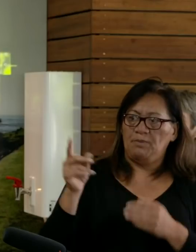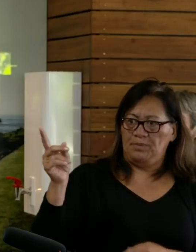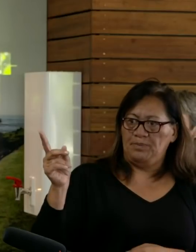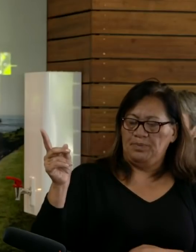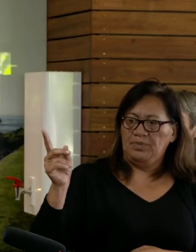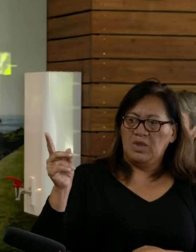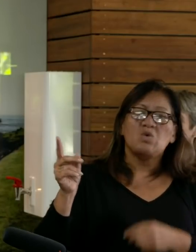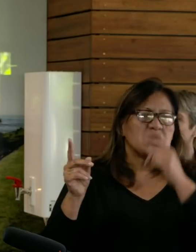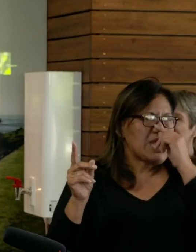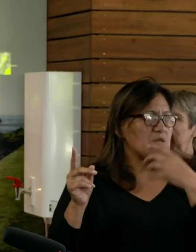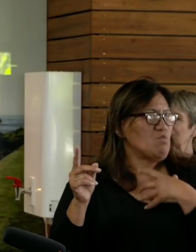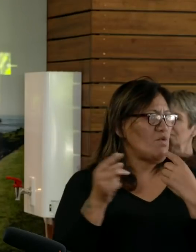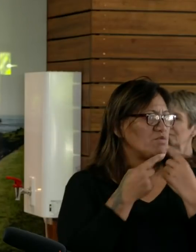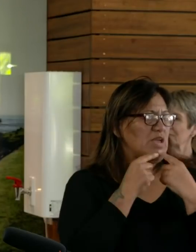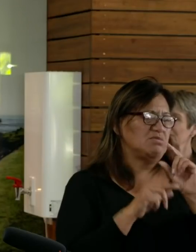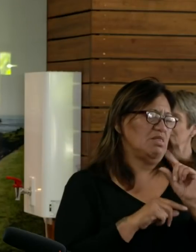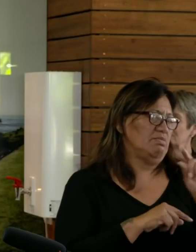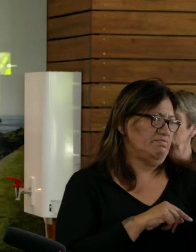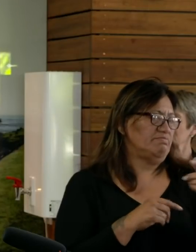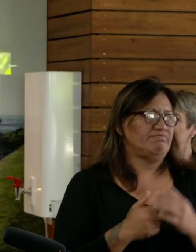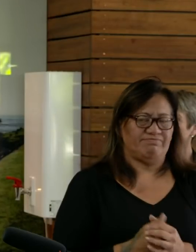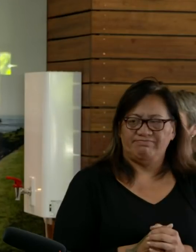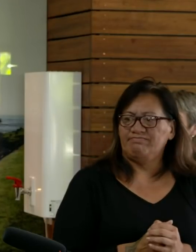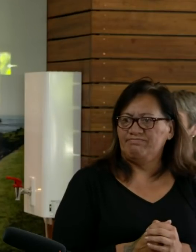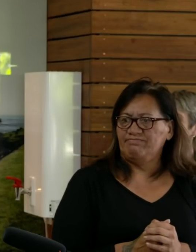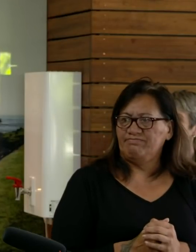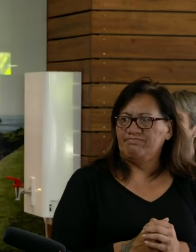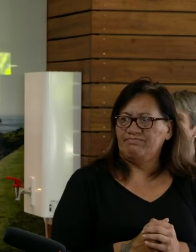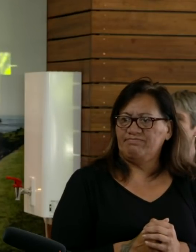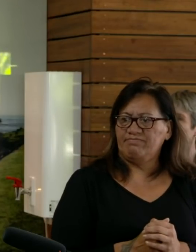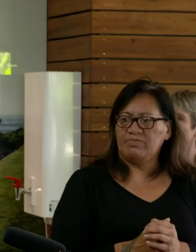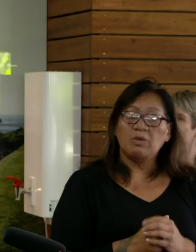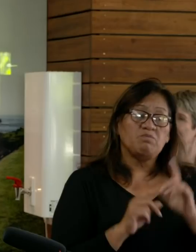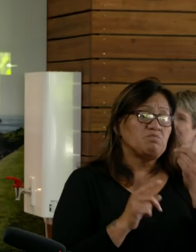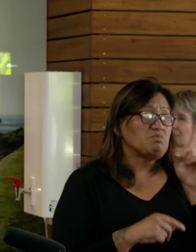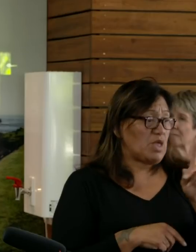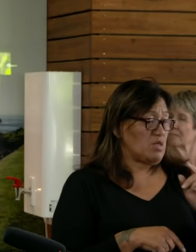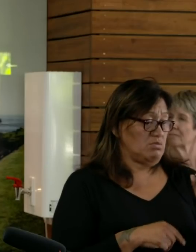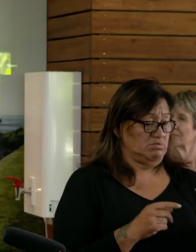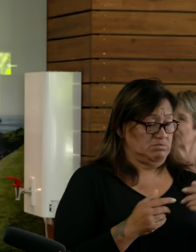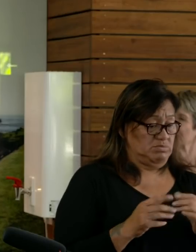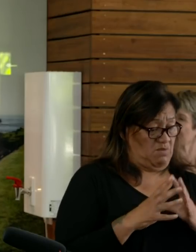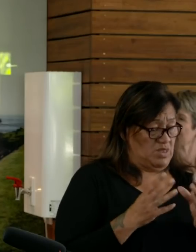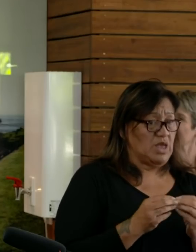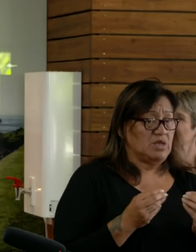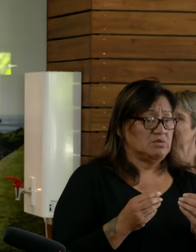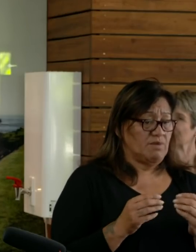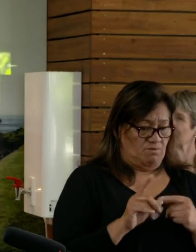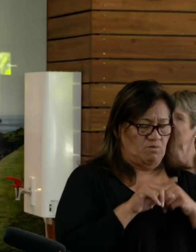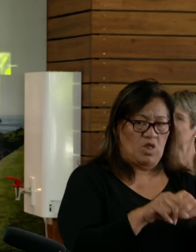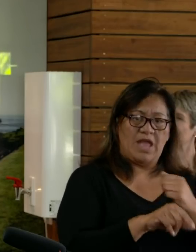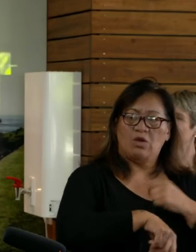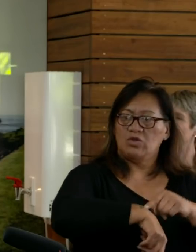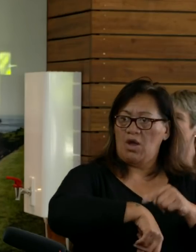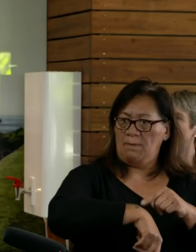more detail around that question in the future. But the operation did progress in accordance with our planning